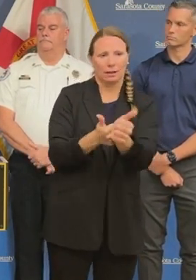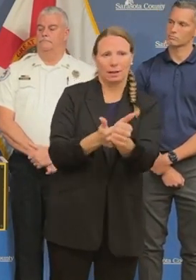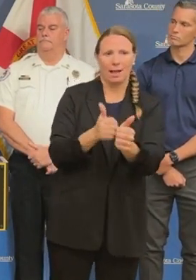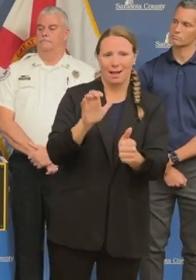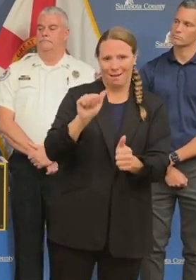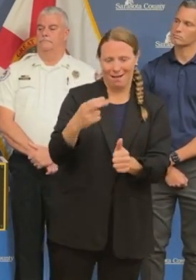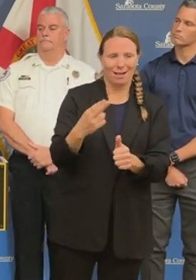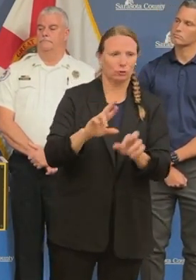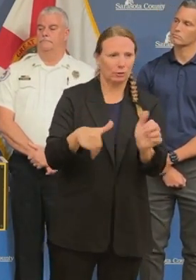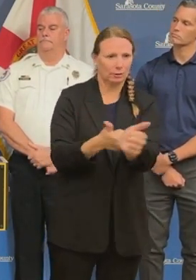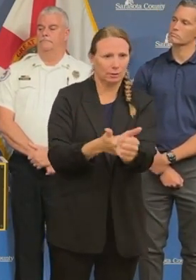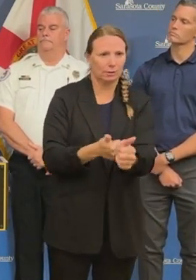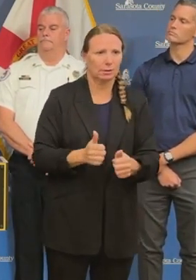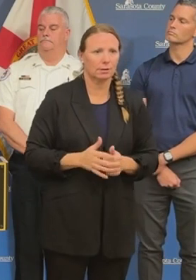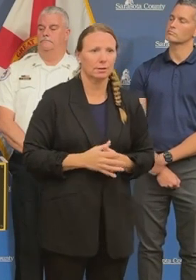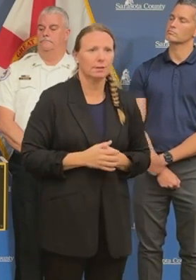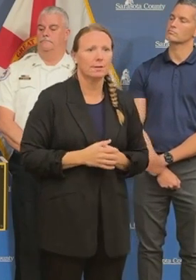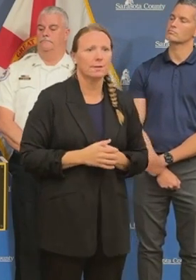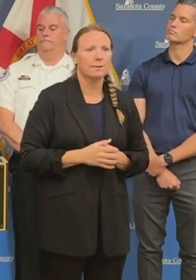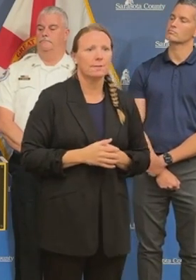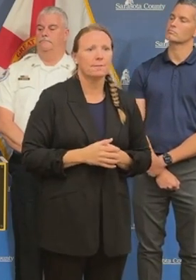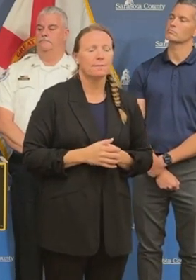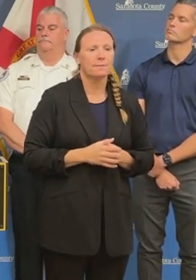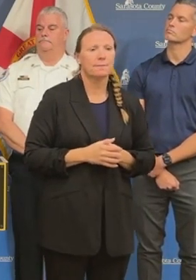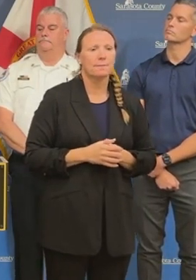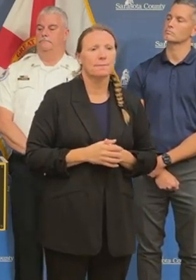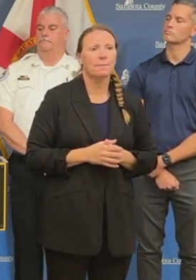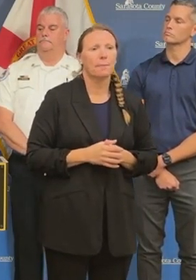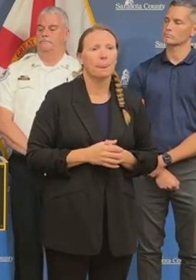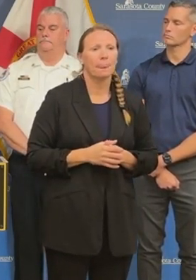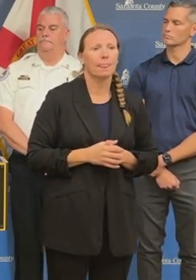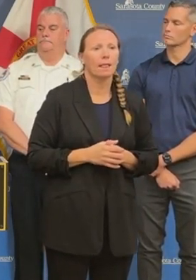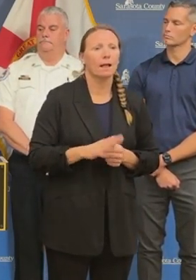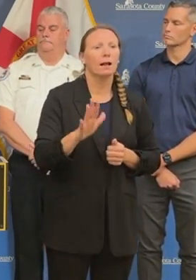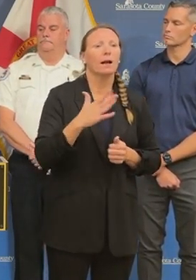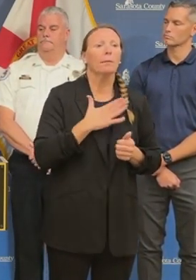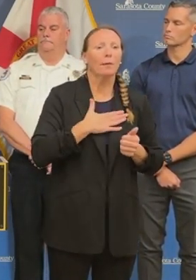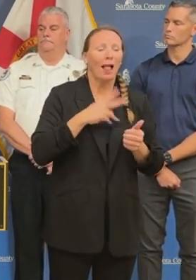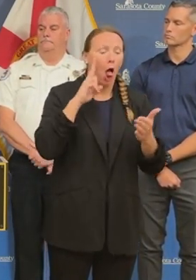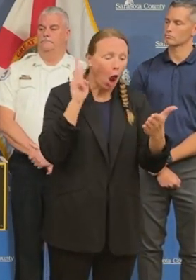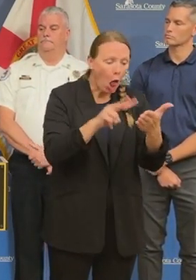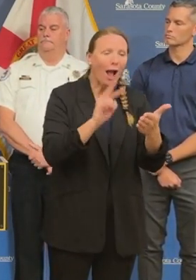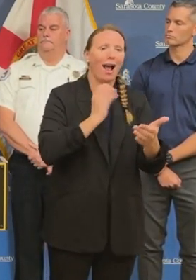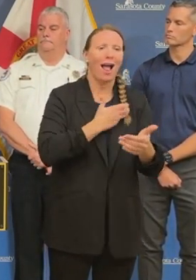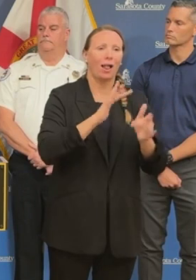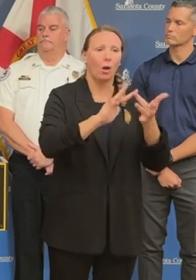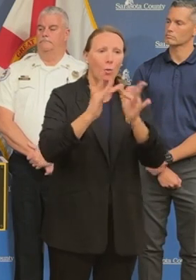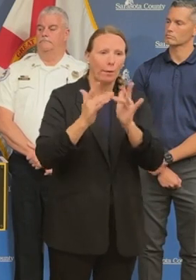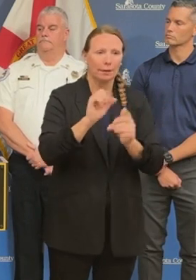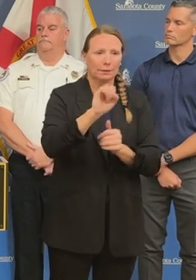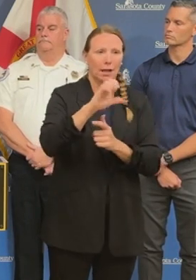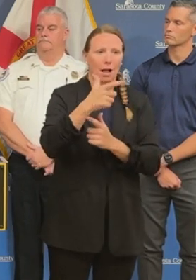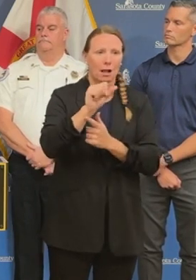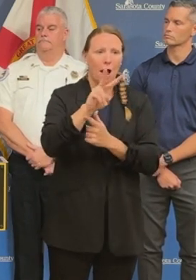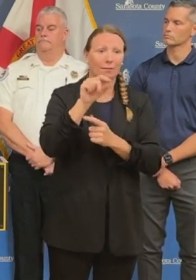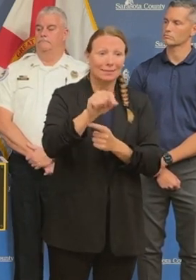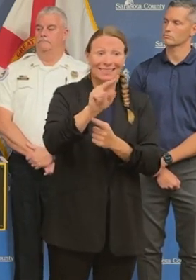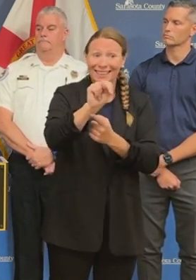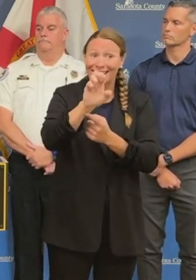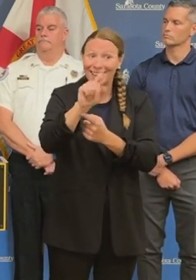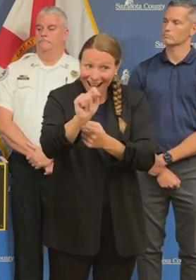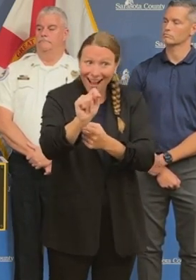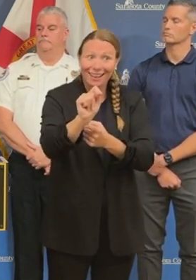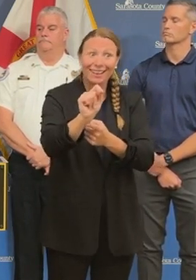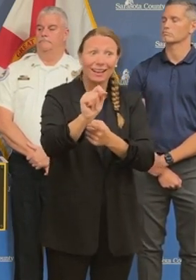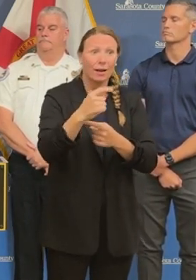it would be helpful if they review our emergency preparedness guide that we have on our website, again, scgov.net. We have that